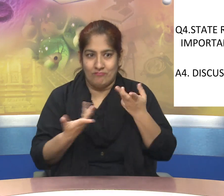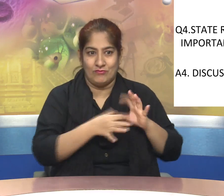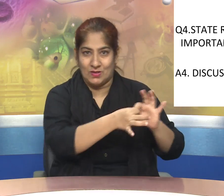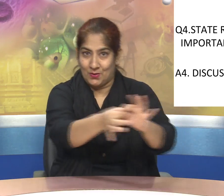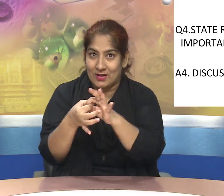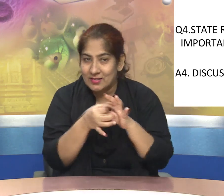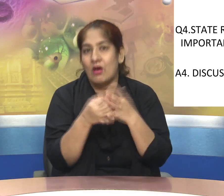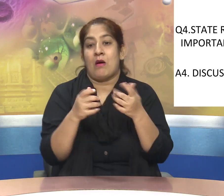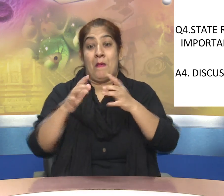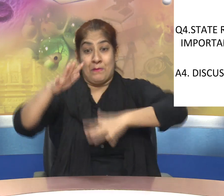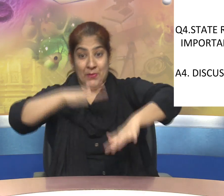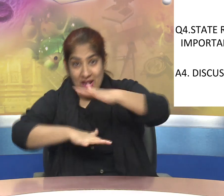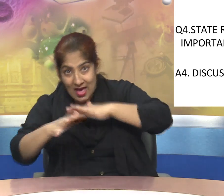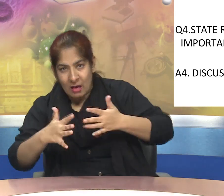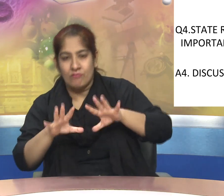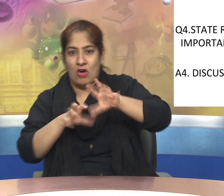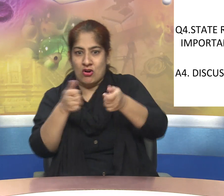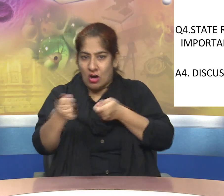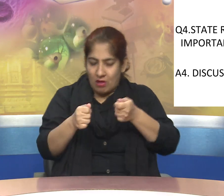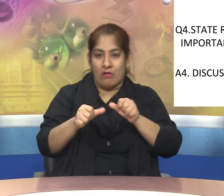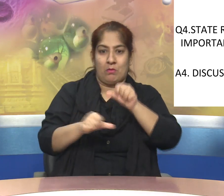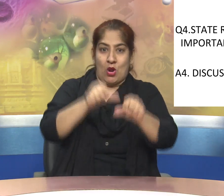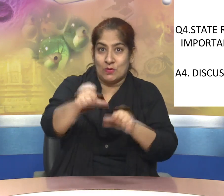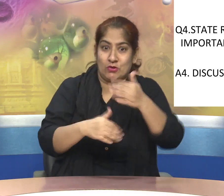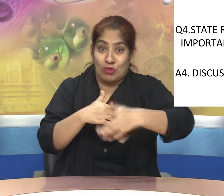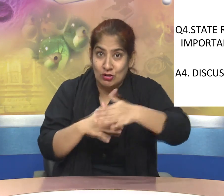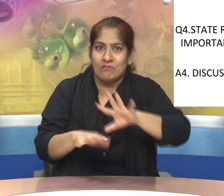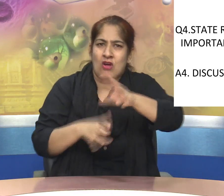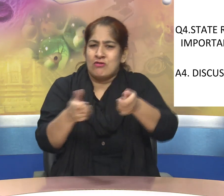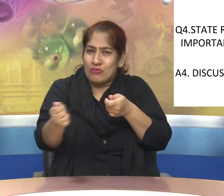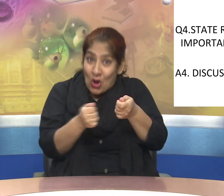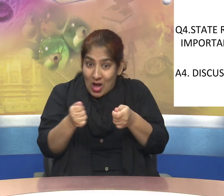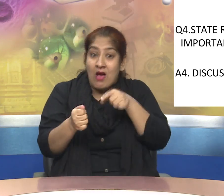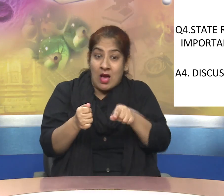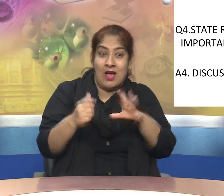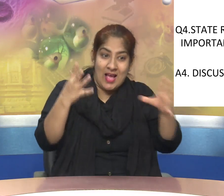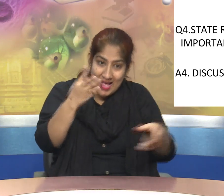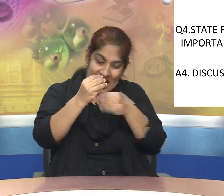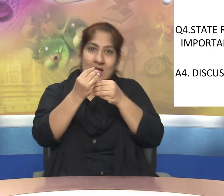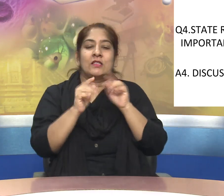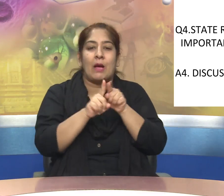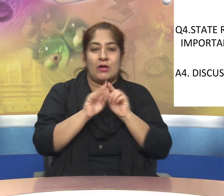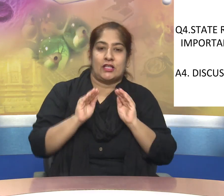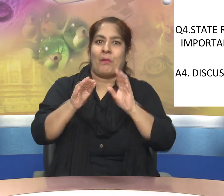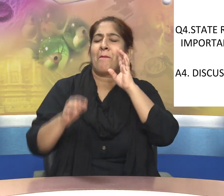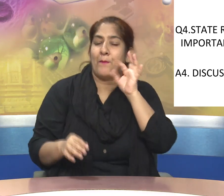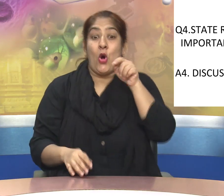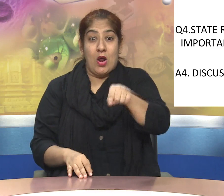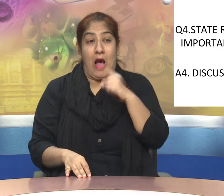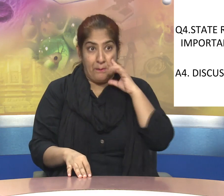For example, when we are doing any work, we are doing planning, we are doing controlling, and controlling is a continuous process. Similarly, we